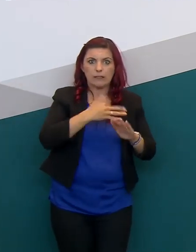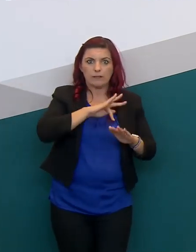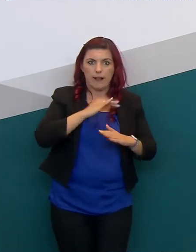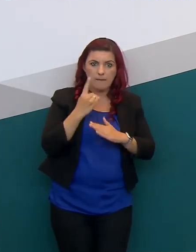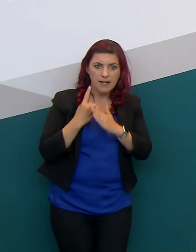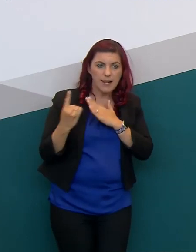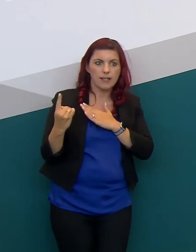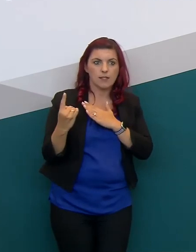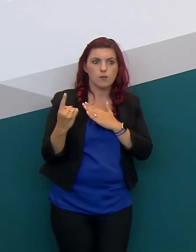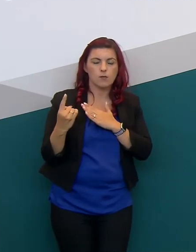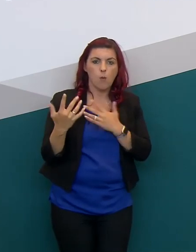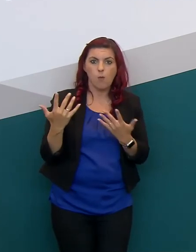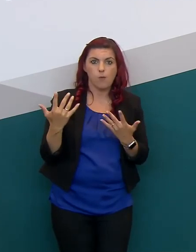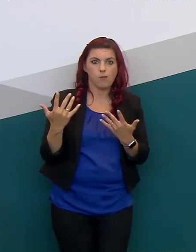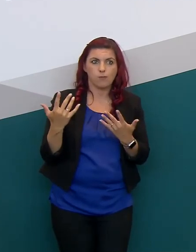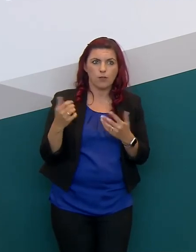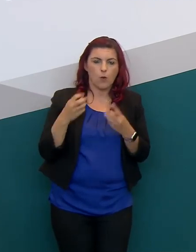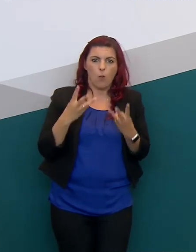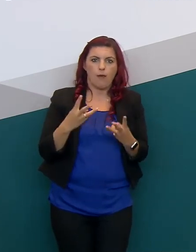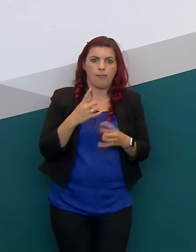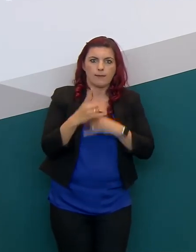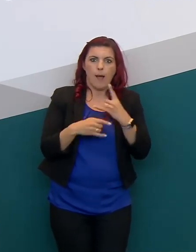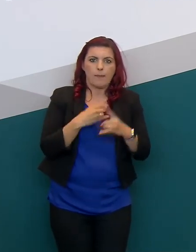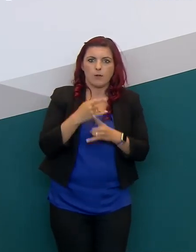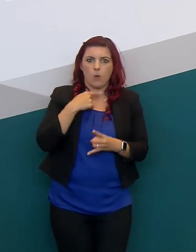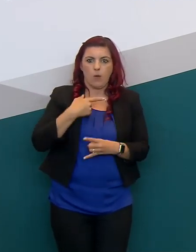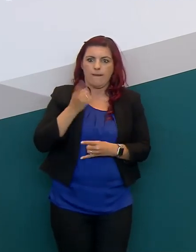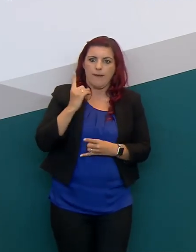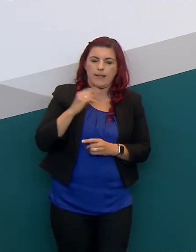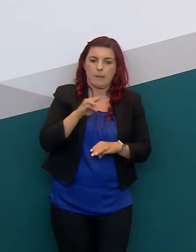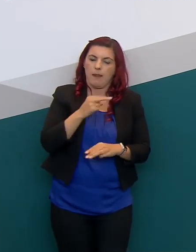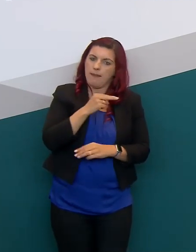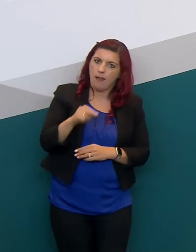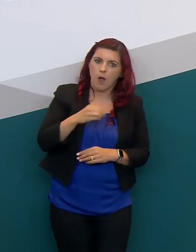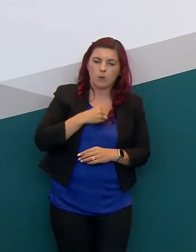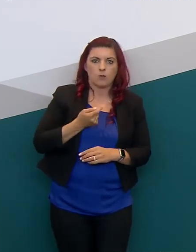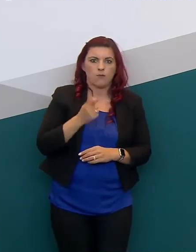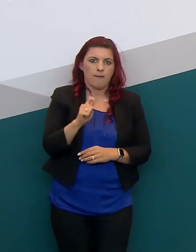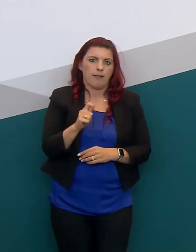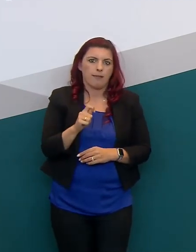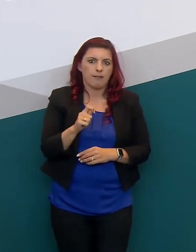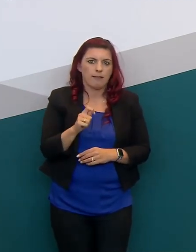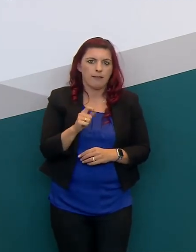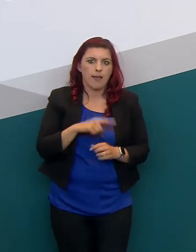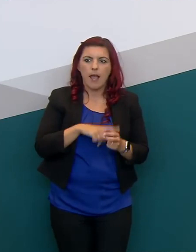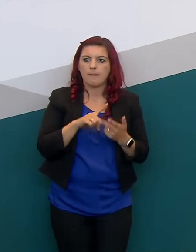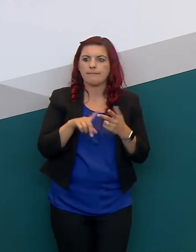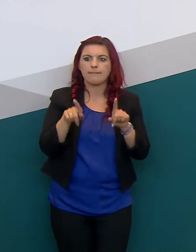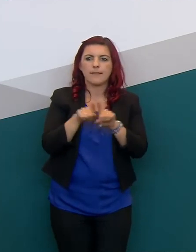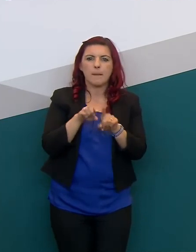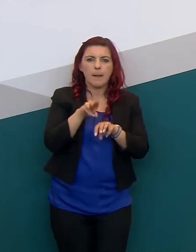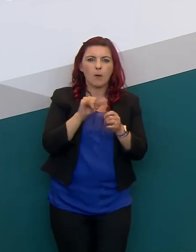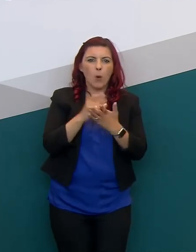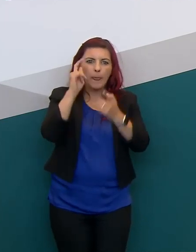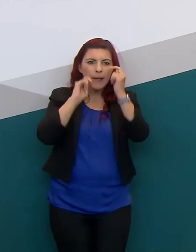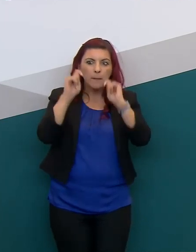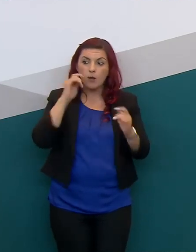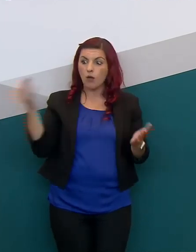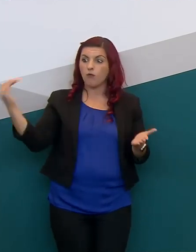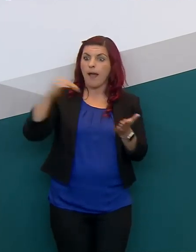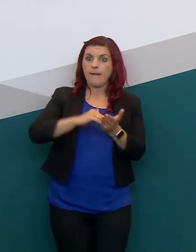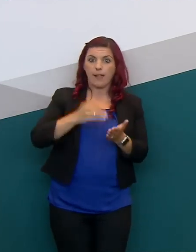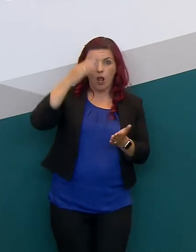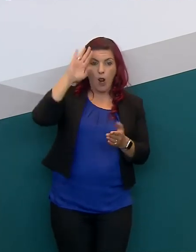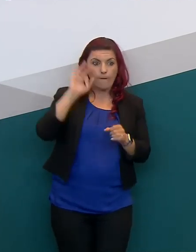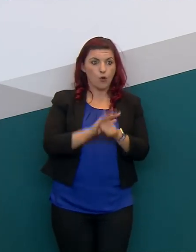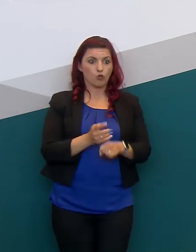terms of people coming back from abroad. And we're advising people who are contemplating coming here for non-essential reasons, tourist